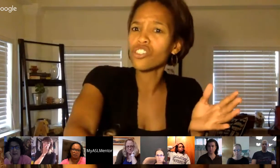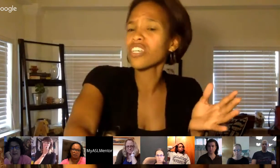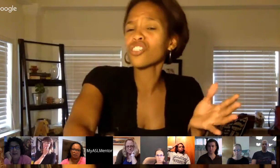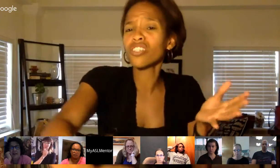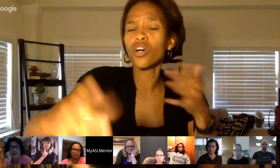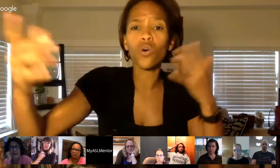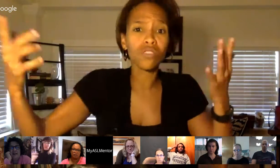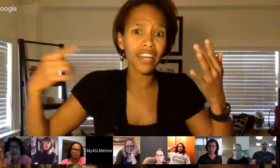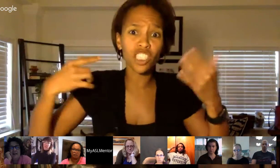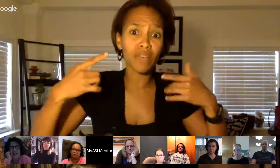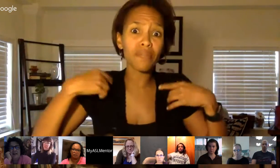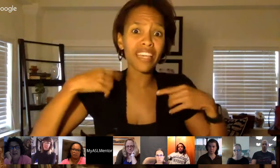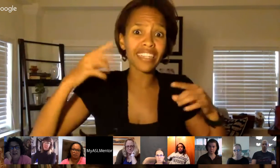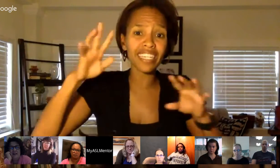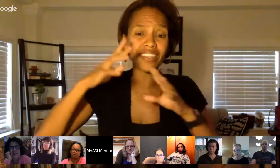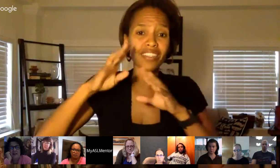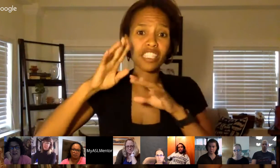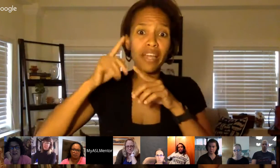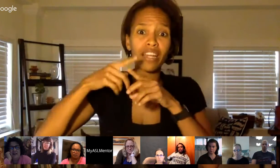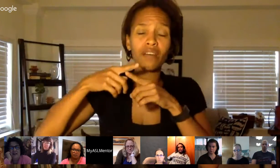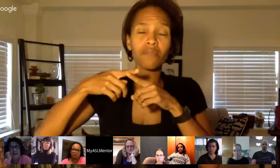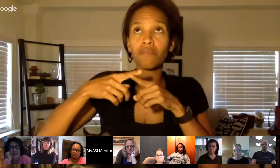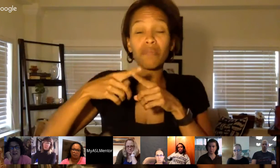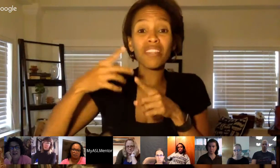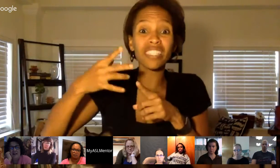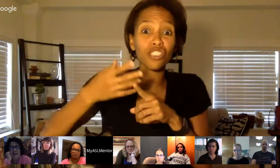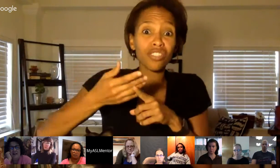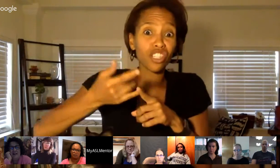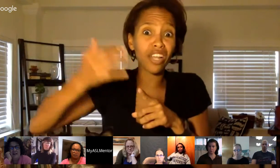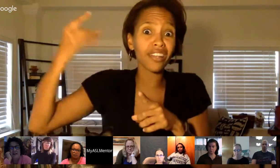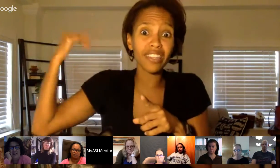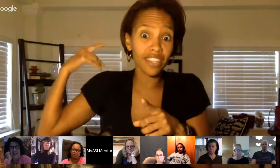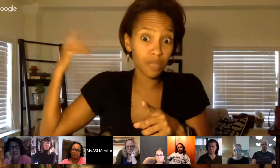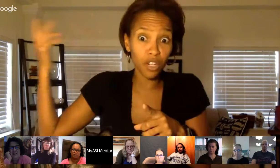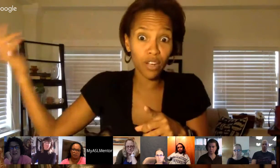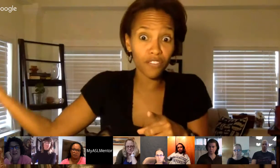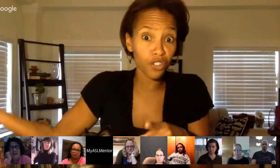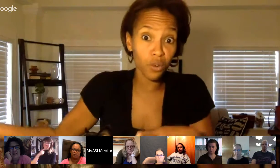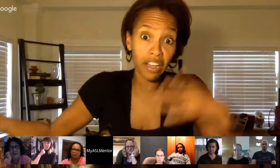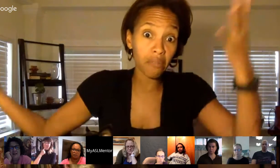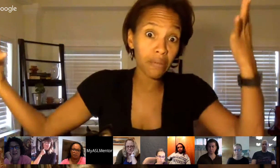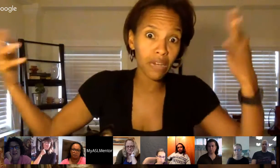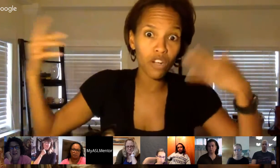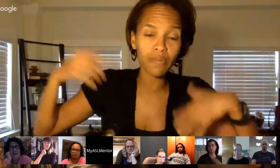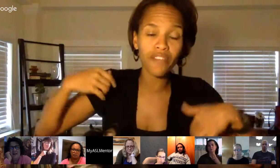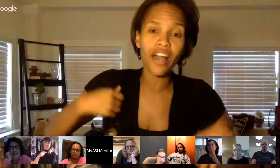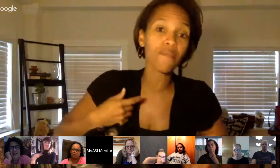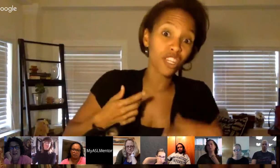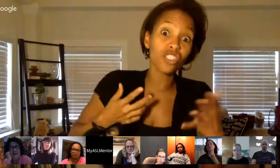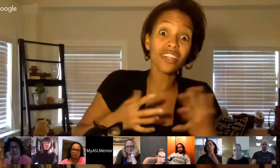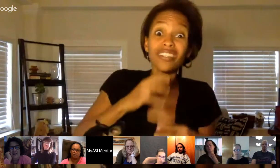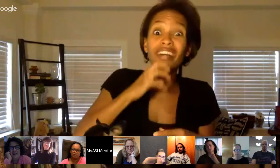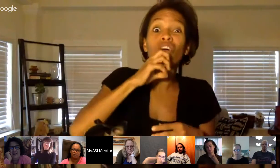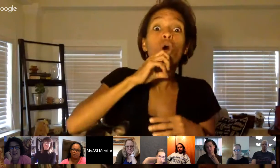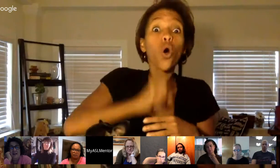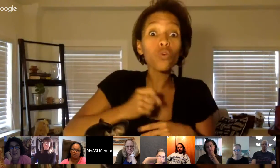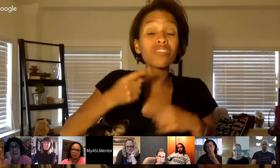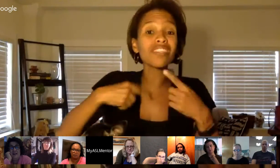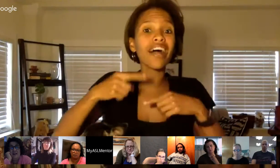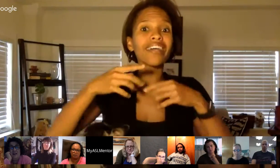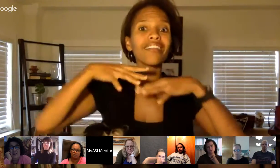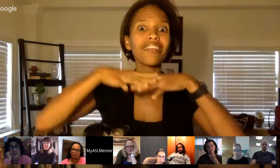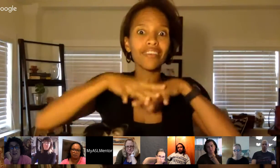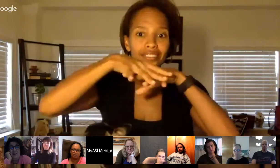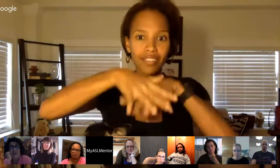that interesting. She said old sign. So maybe the idea that this is made up, maybe this intersectionality thing's been around for a while. Maybe I'm wrong about that, because she does sign